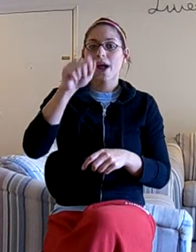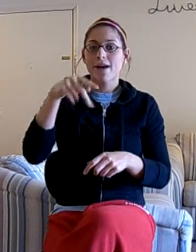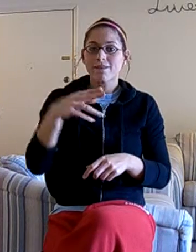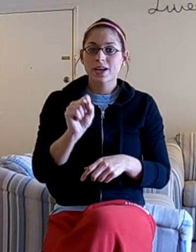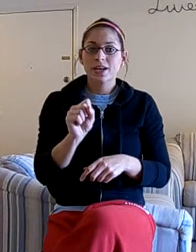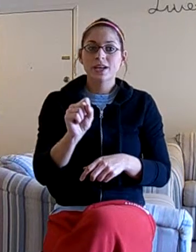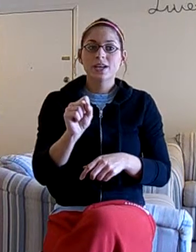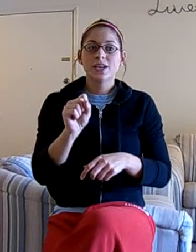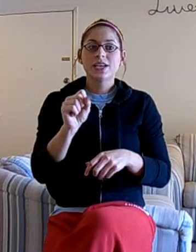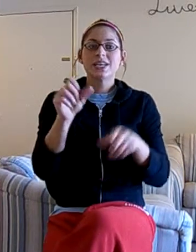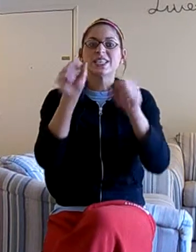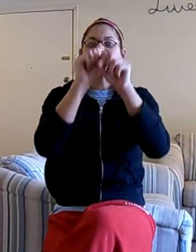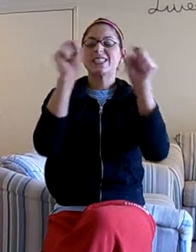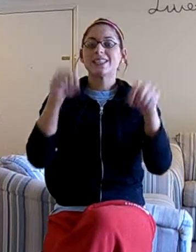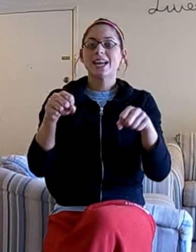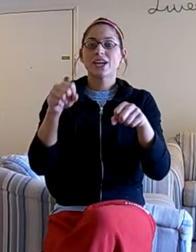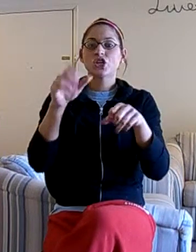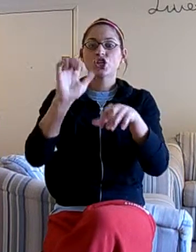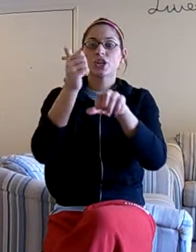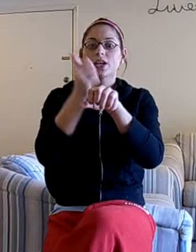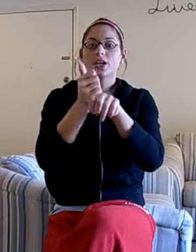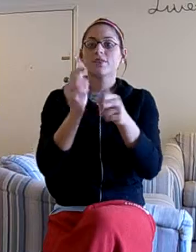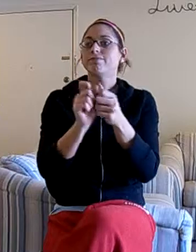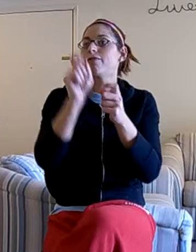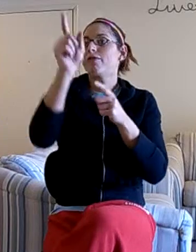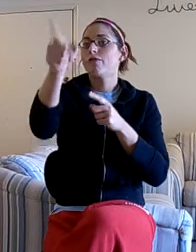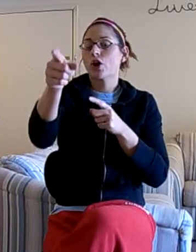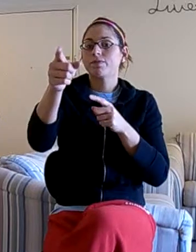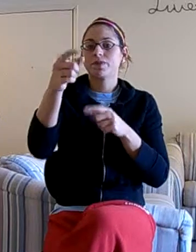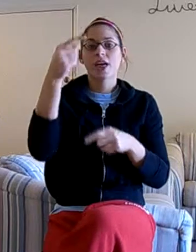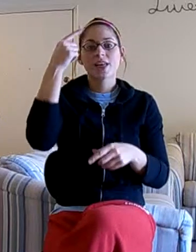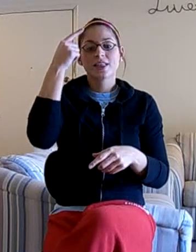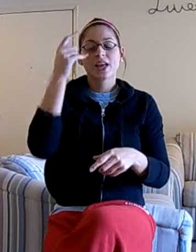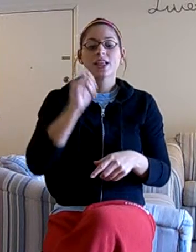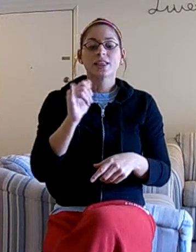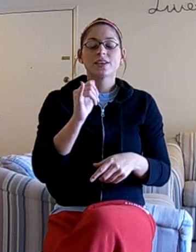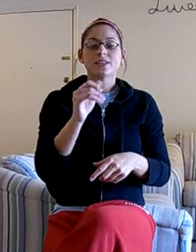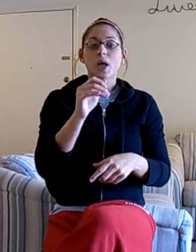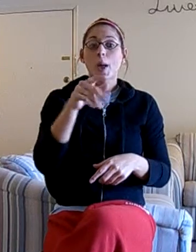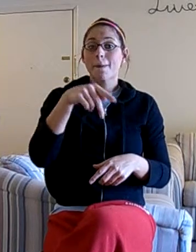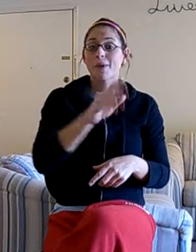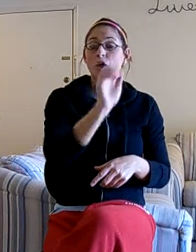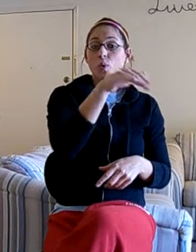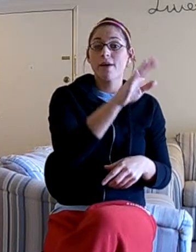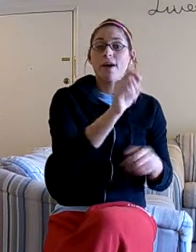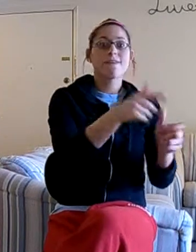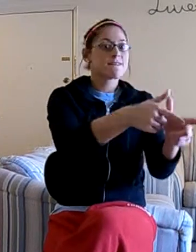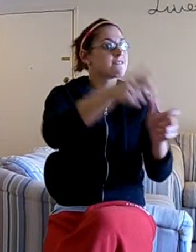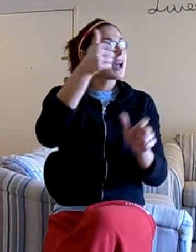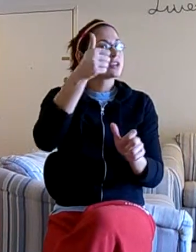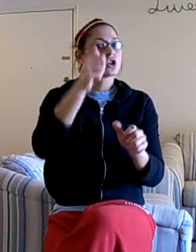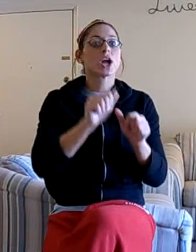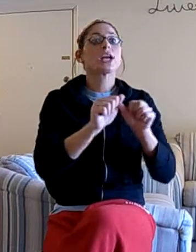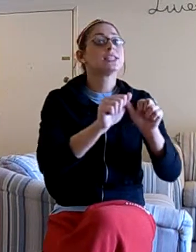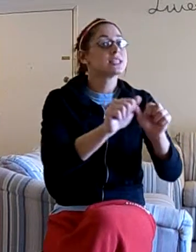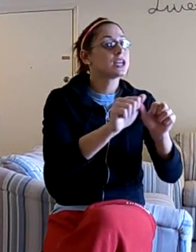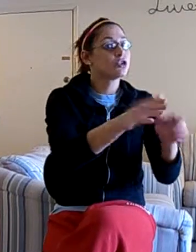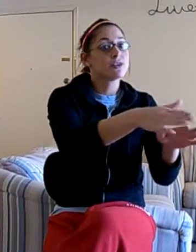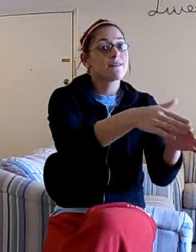You might want to think about it like this. The P wave is faster. It continues to travel faster. So let's say we start